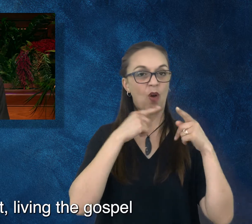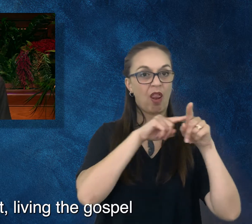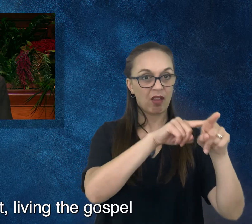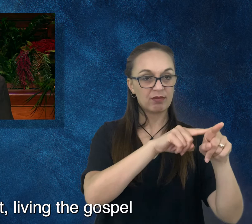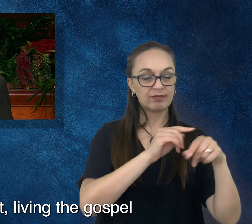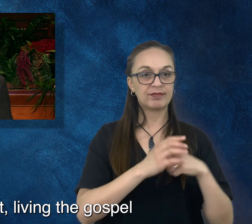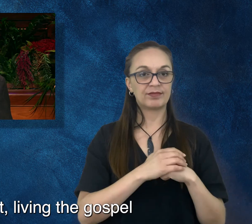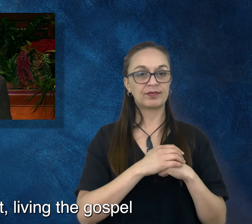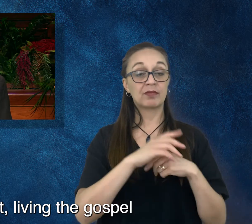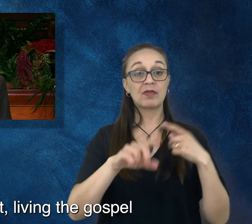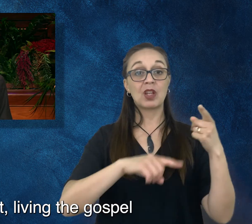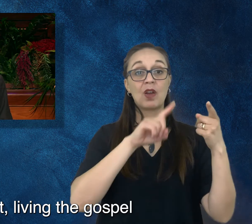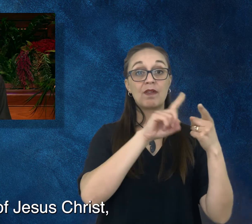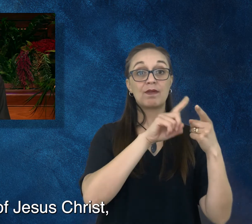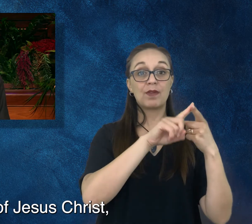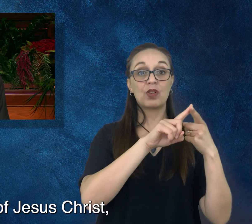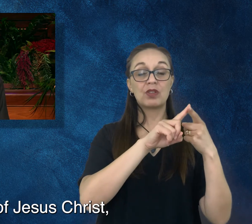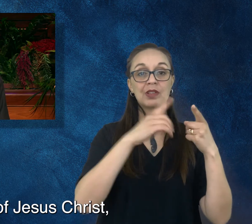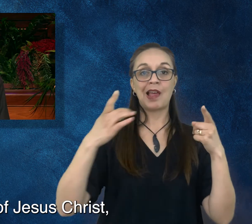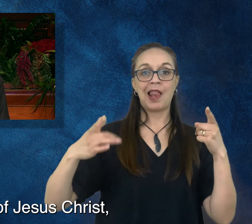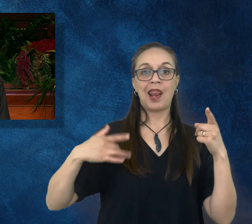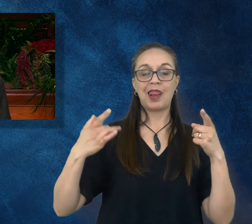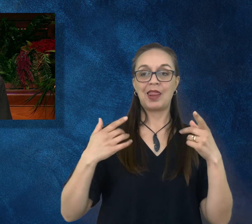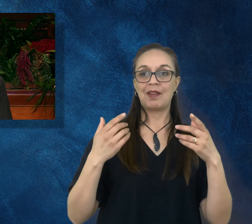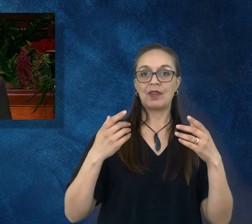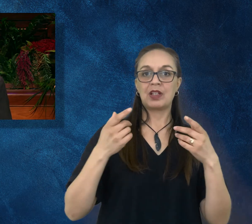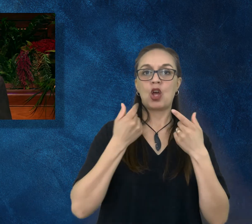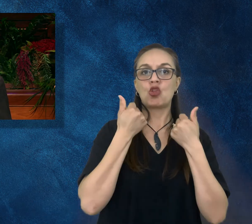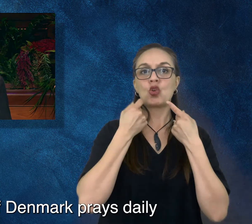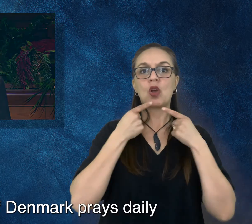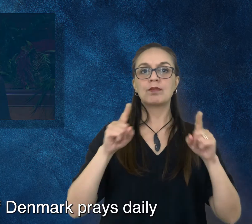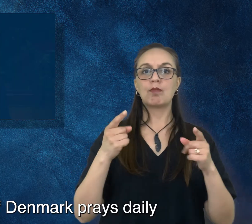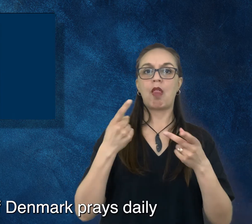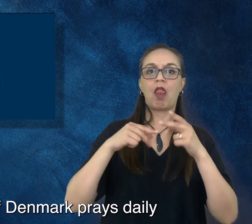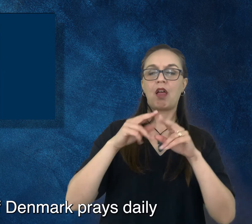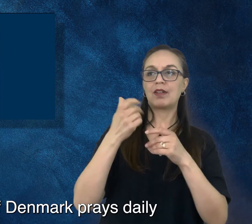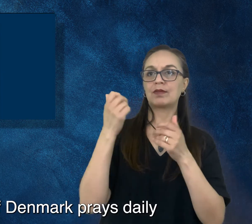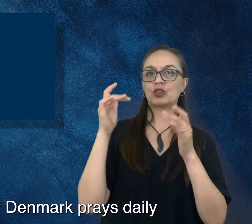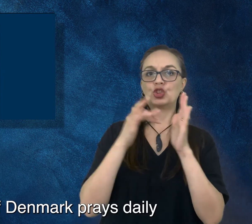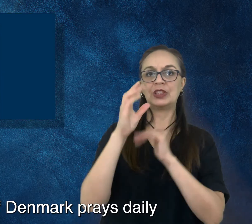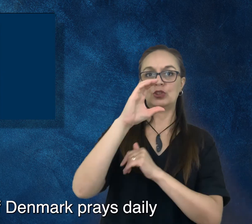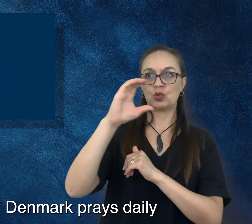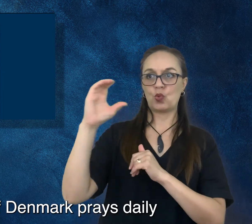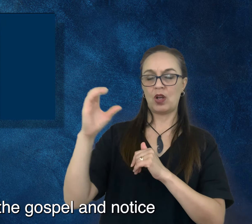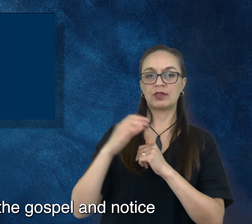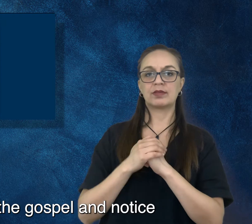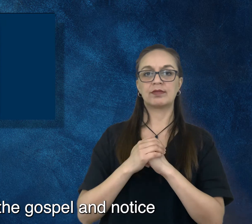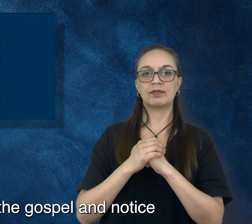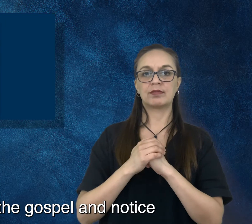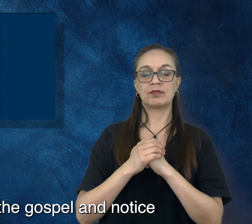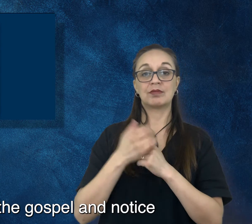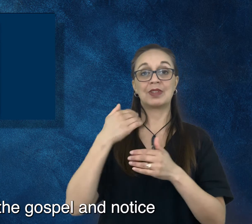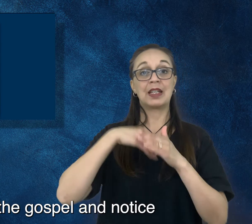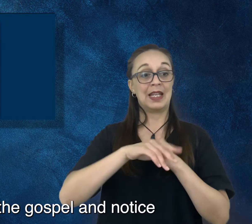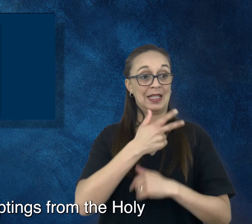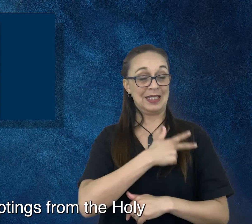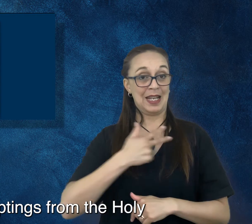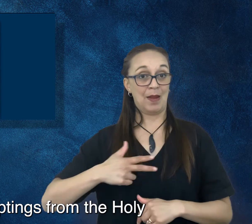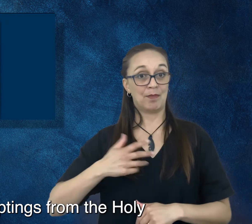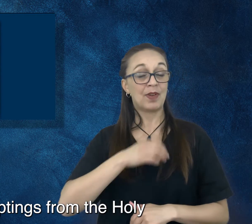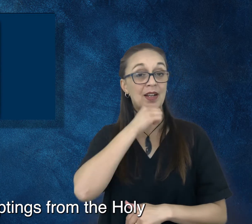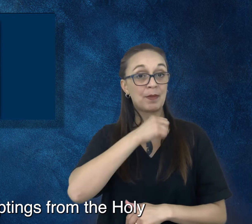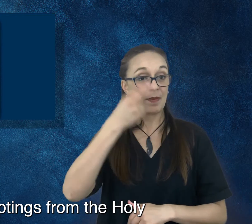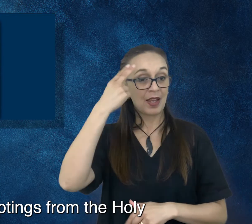First, living the gospel of Jesus Christ. Jens of Denmark prays daily to live the gospel and notice